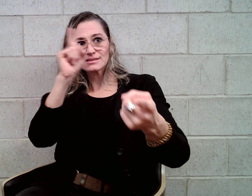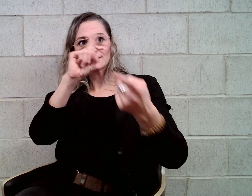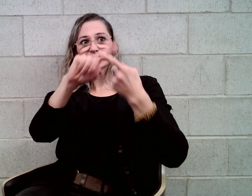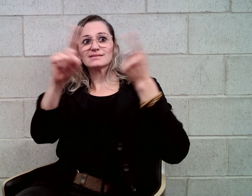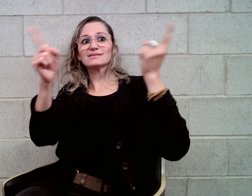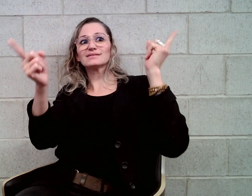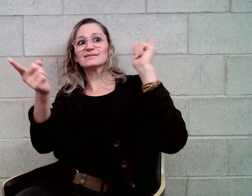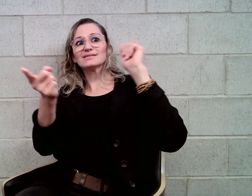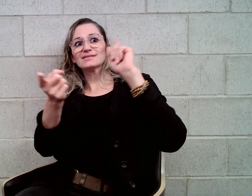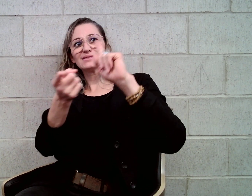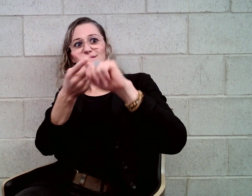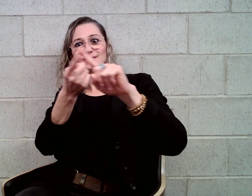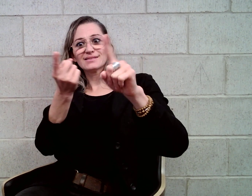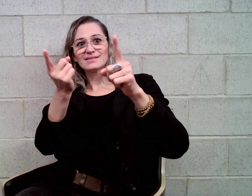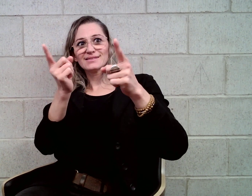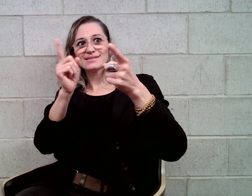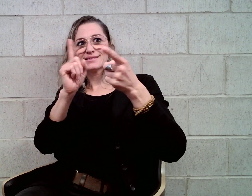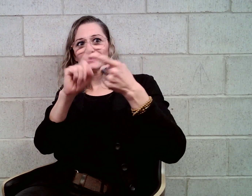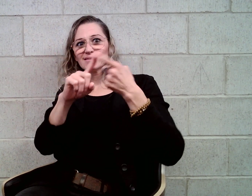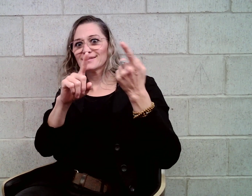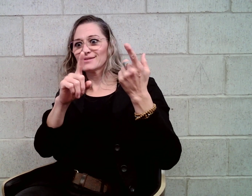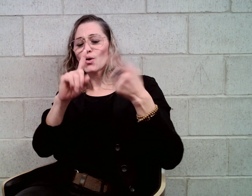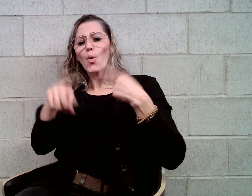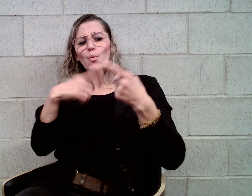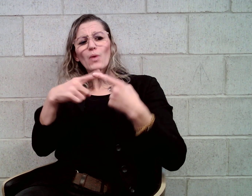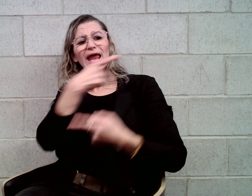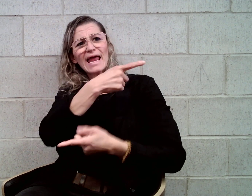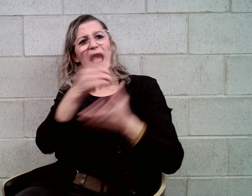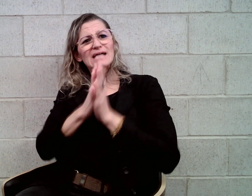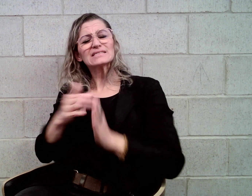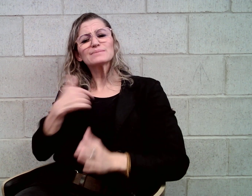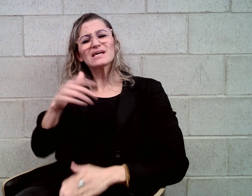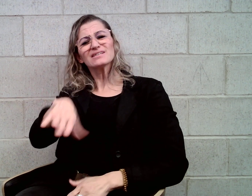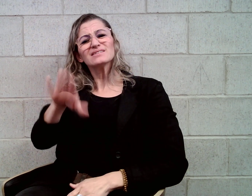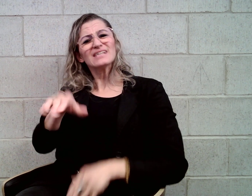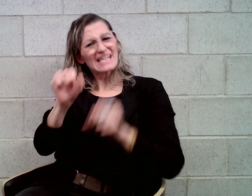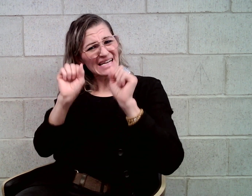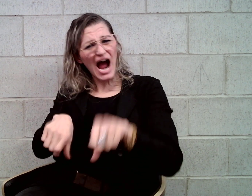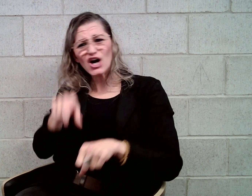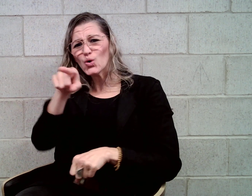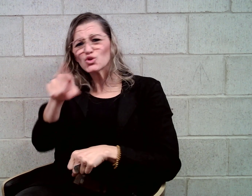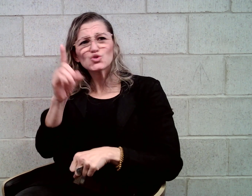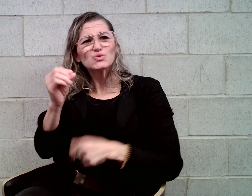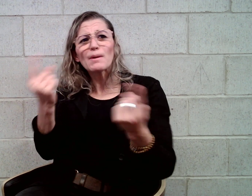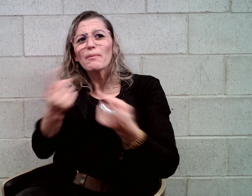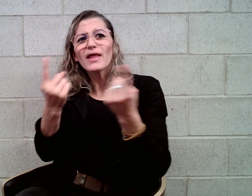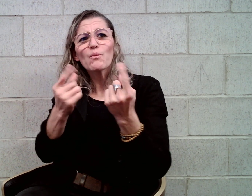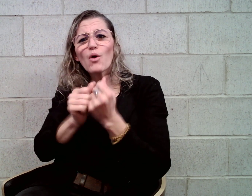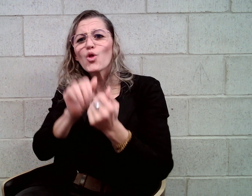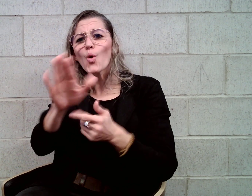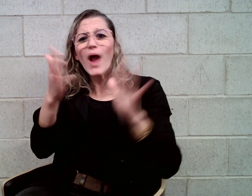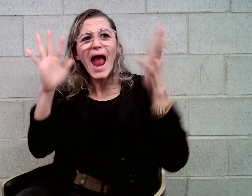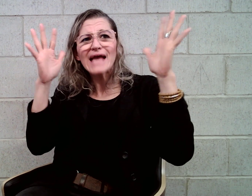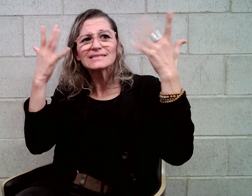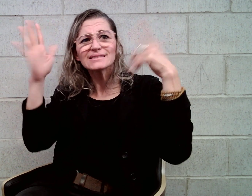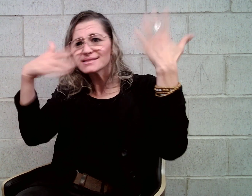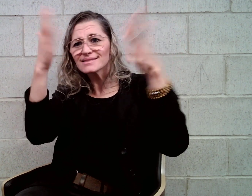to also create the sword fight scene at the end, he said, can you do something? Do something with